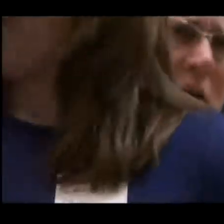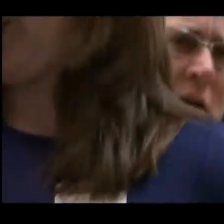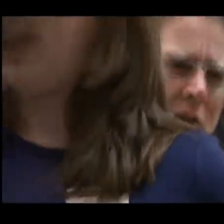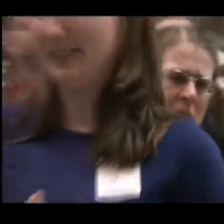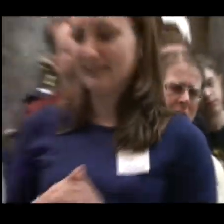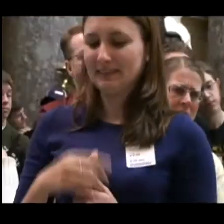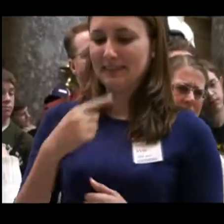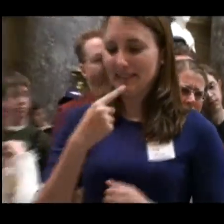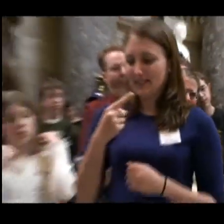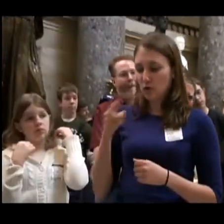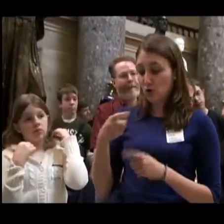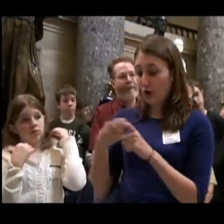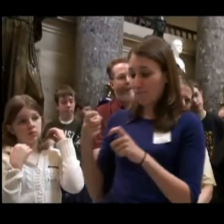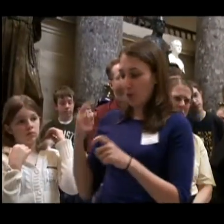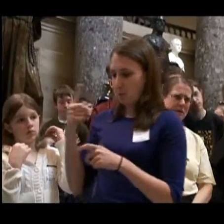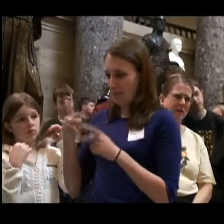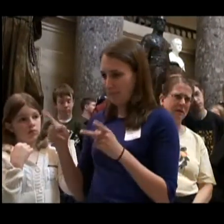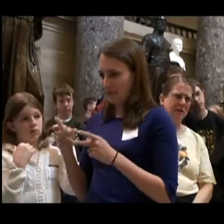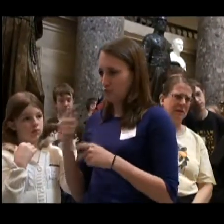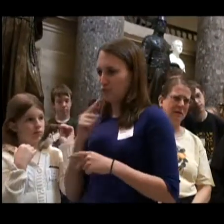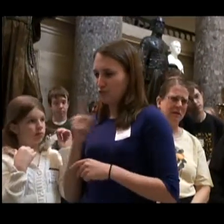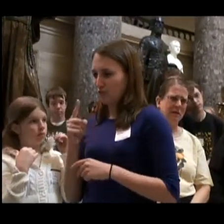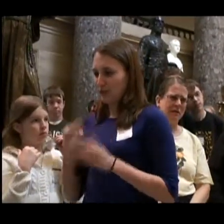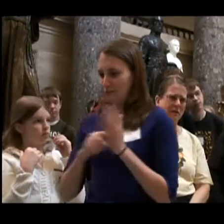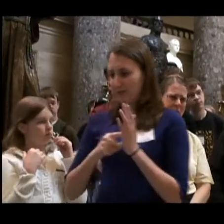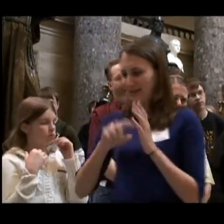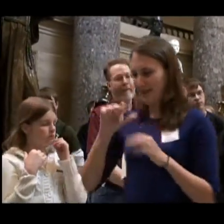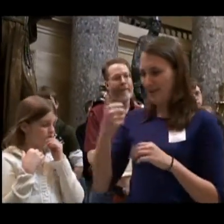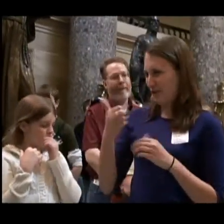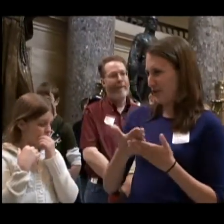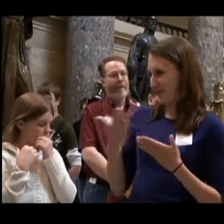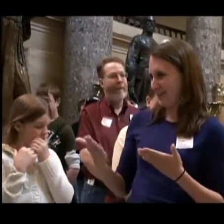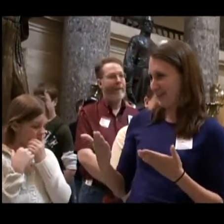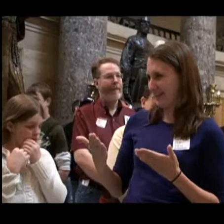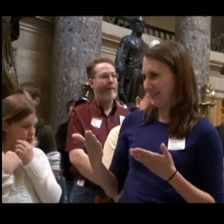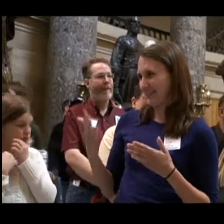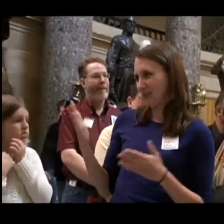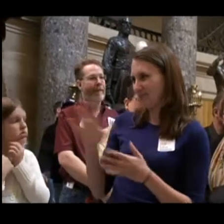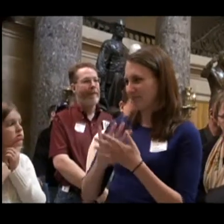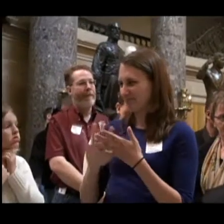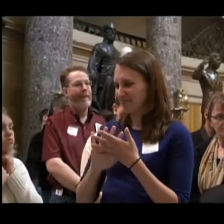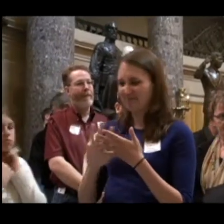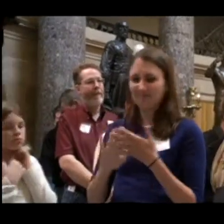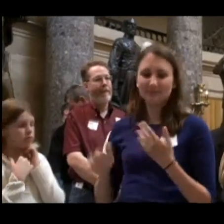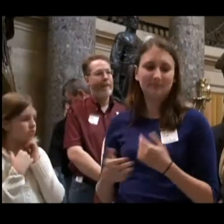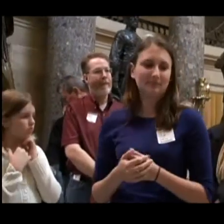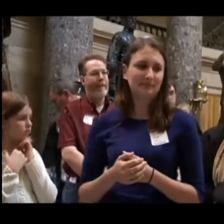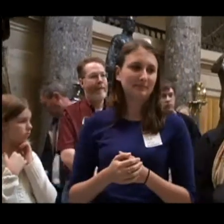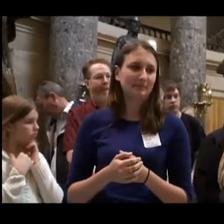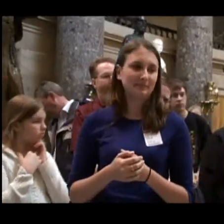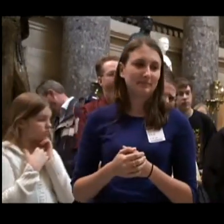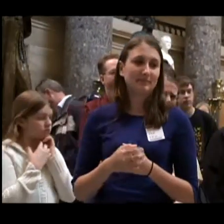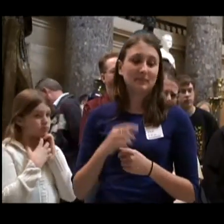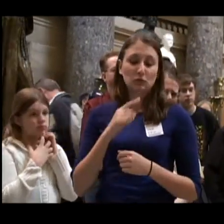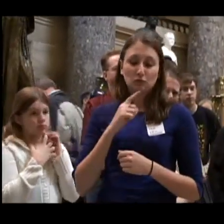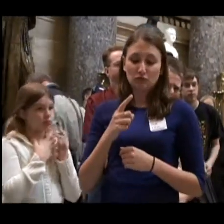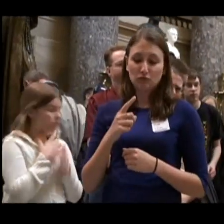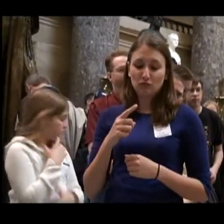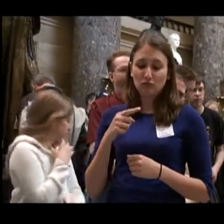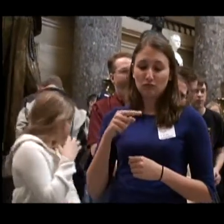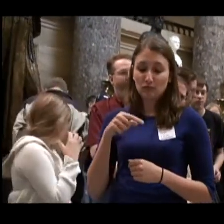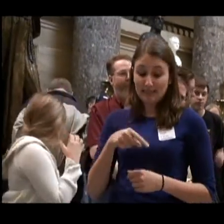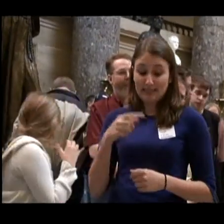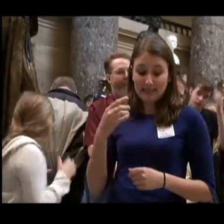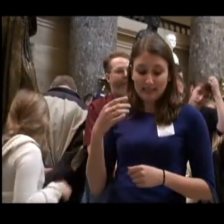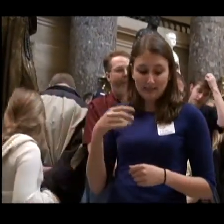place, that you supported or stood for something else. And this was a time in history that where you came from was really representative of who you